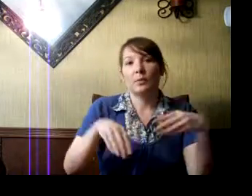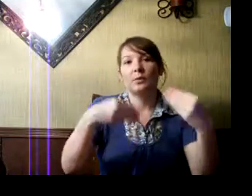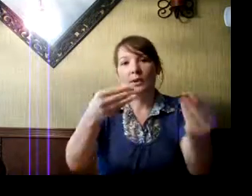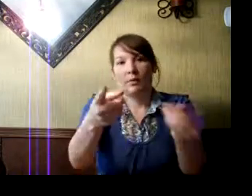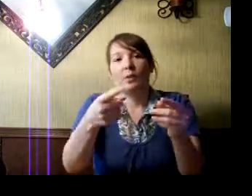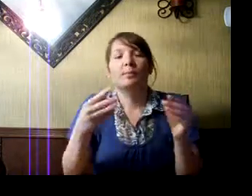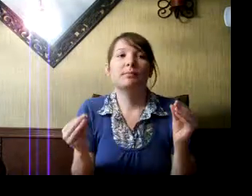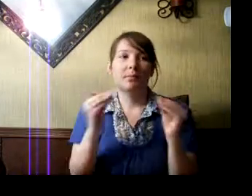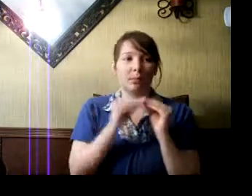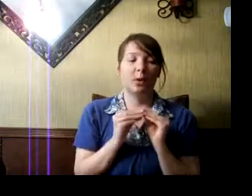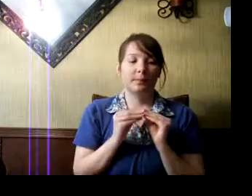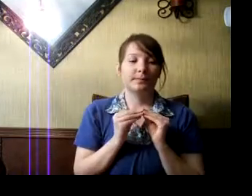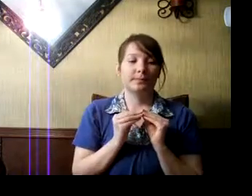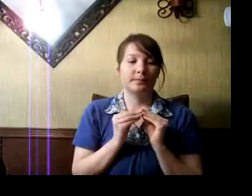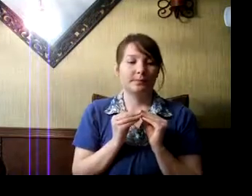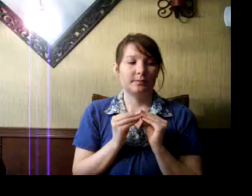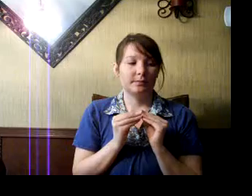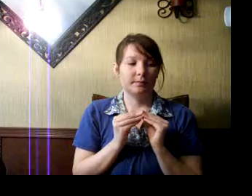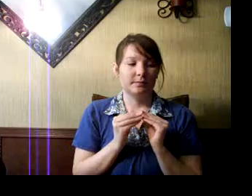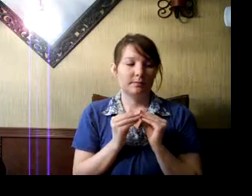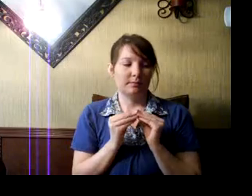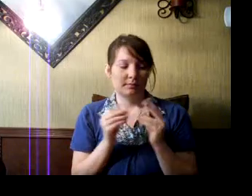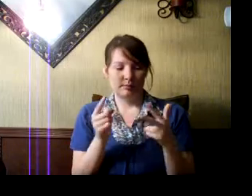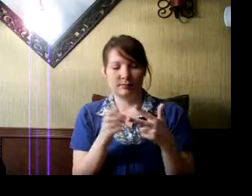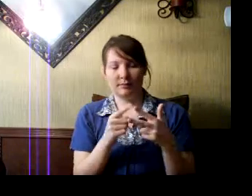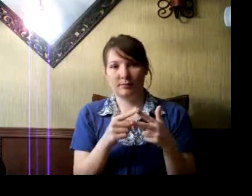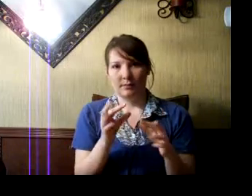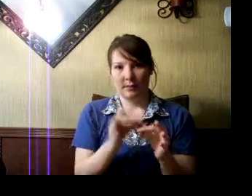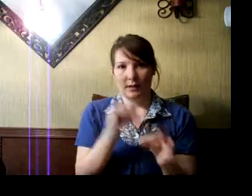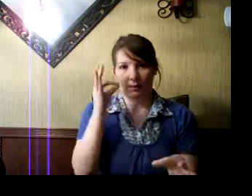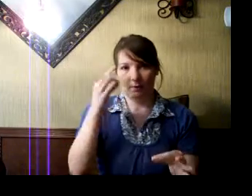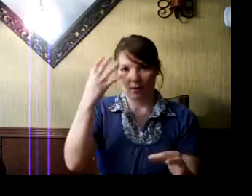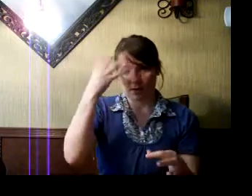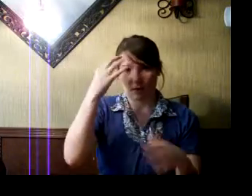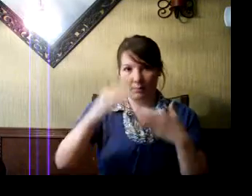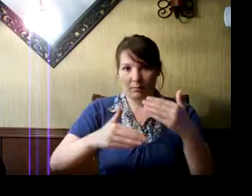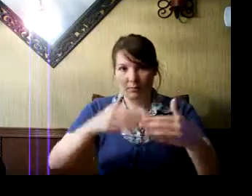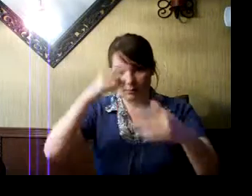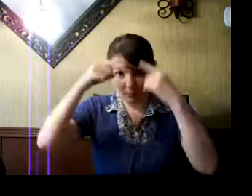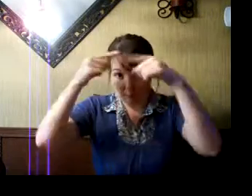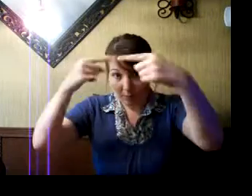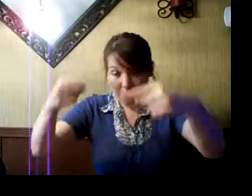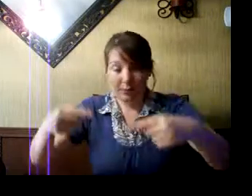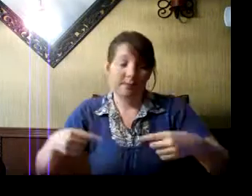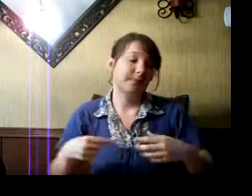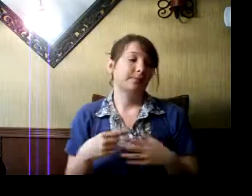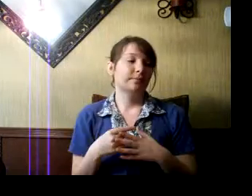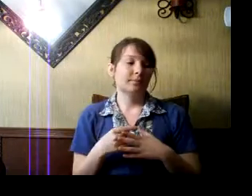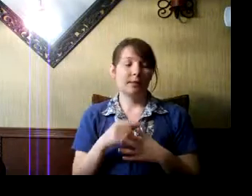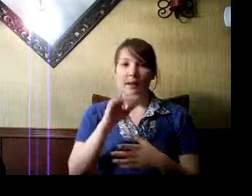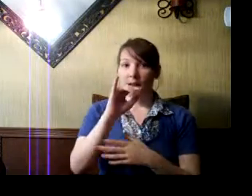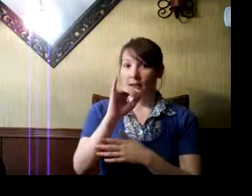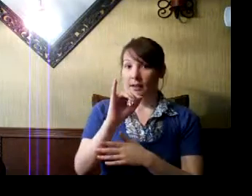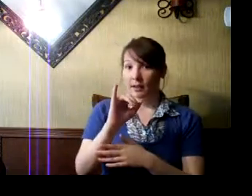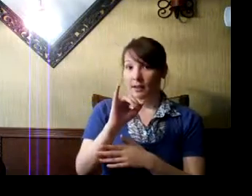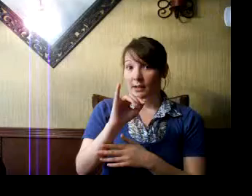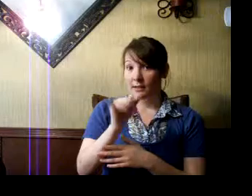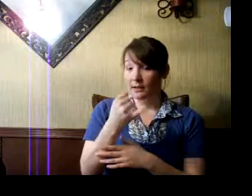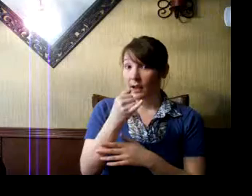simplifying cognitive processes. J.P. Guilford, in the early 1950s, created a